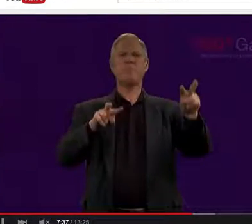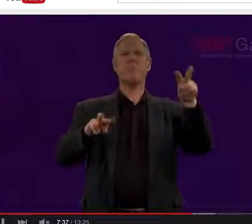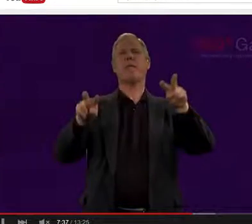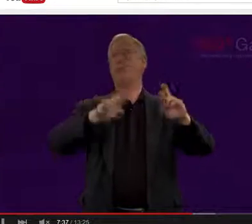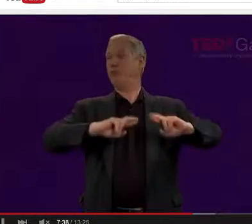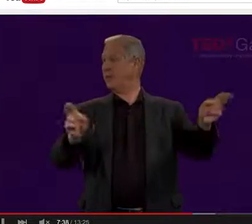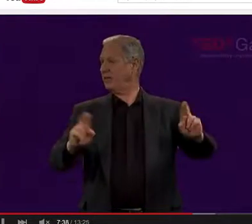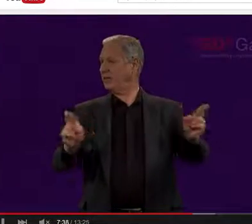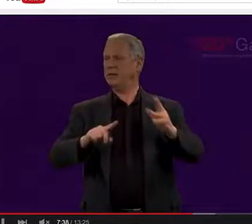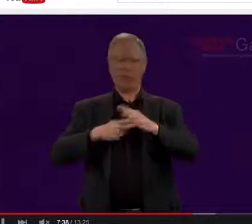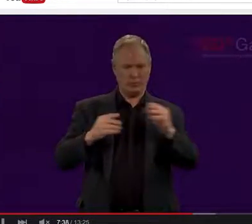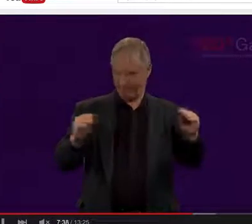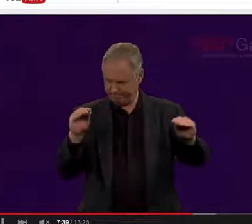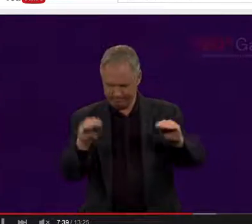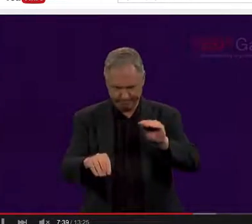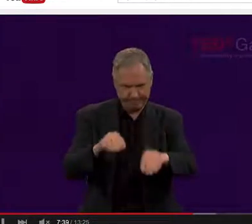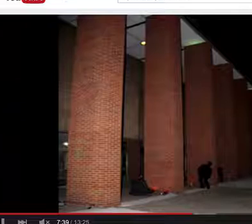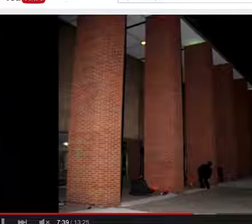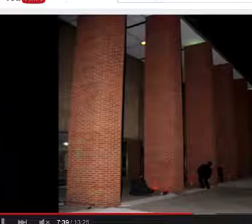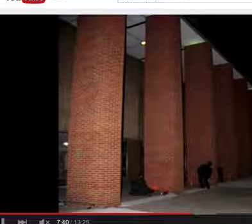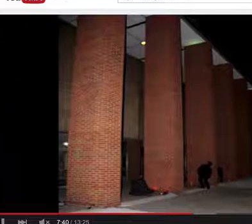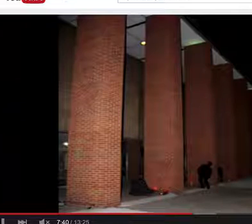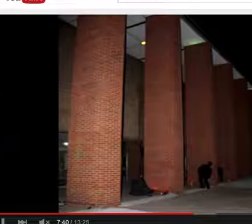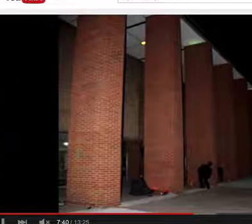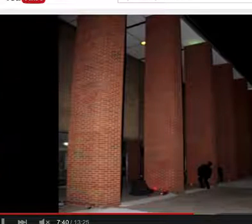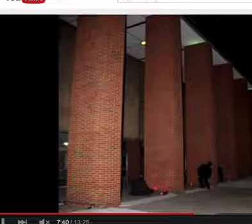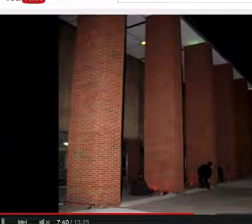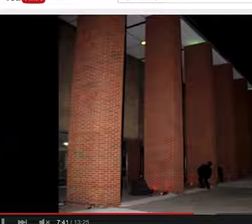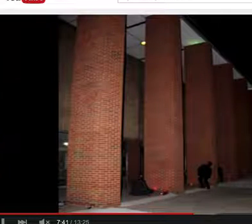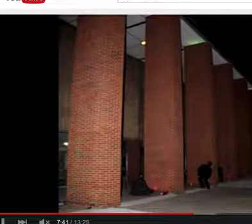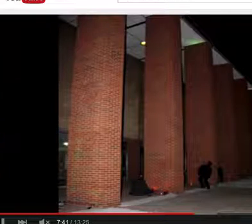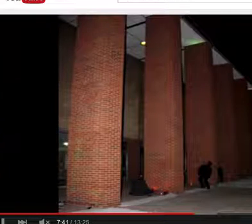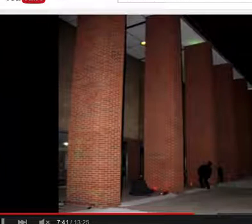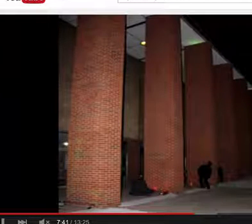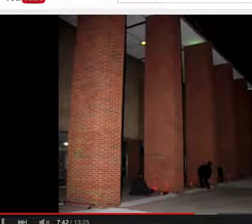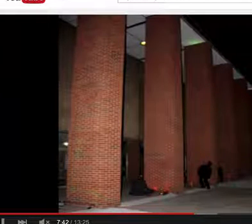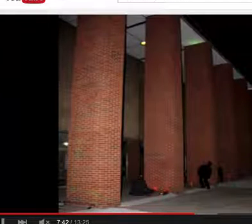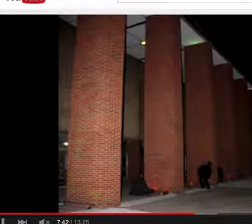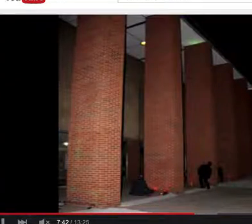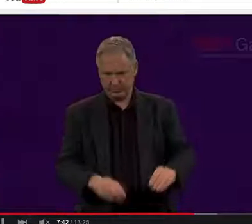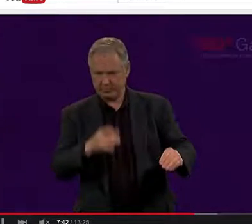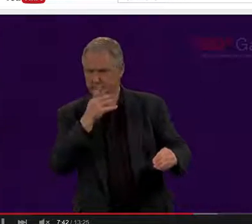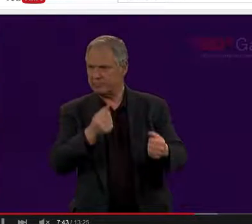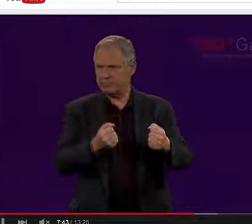The light was that they had was strong, but there was really nothing there.